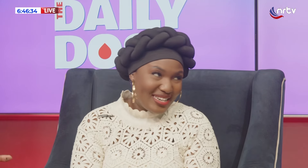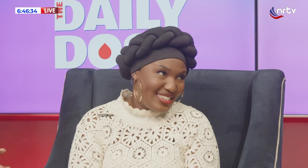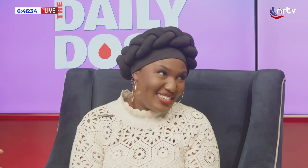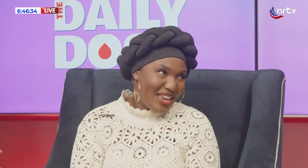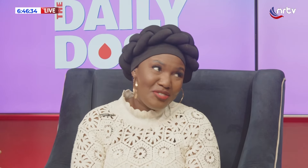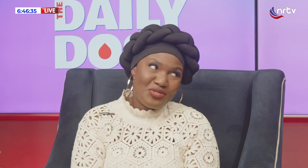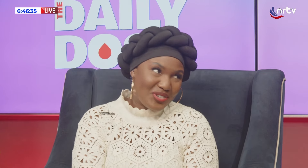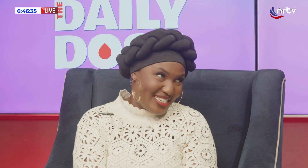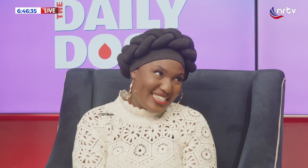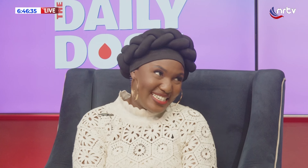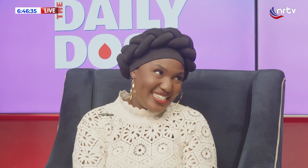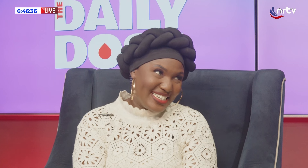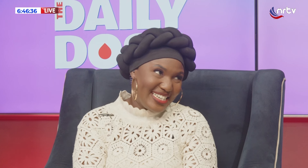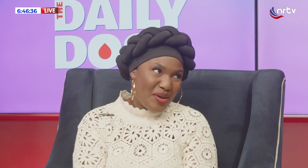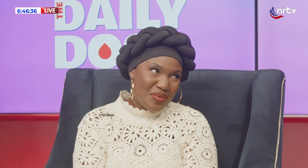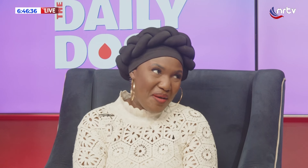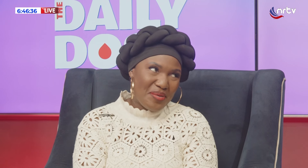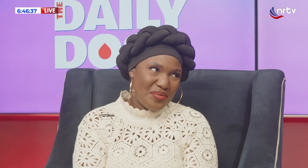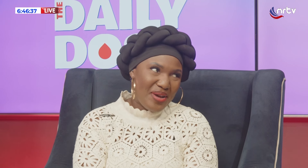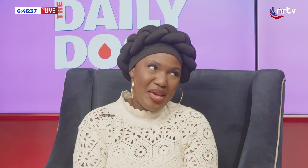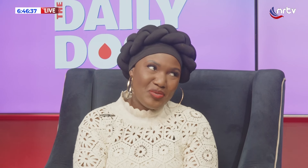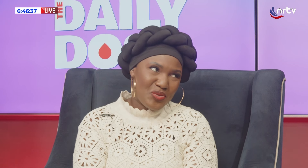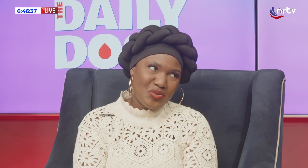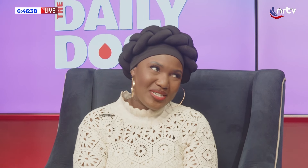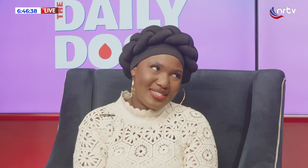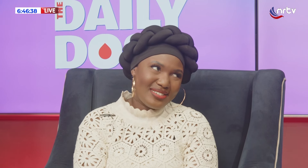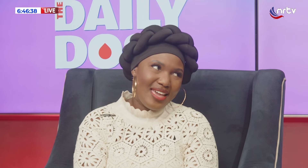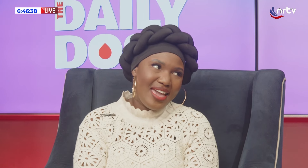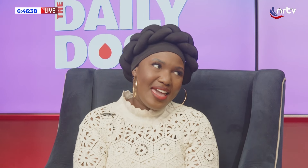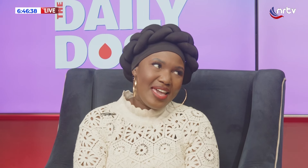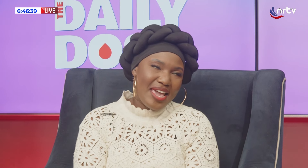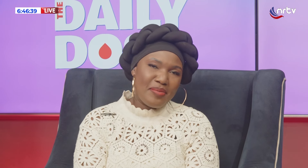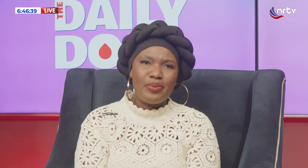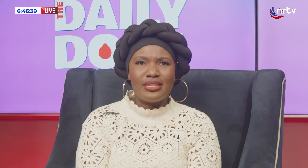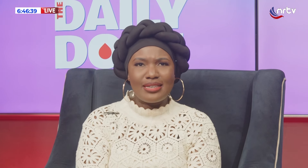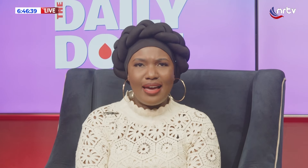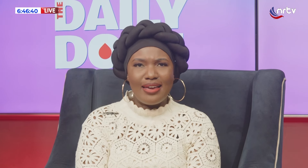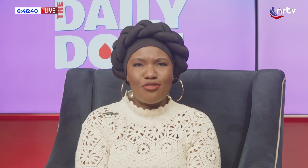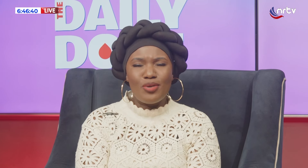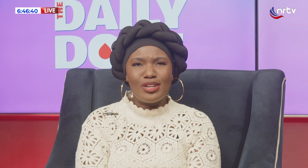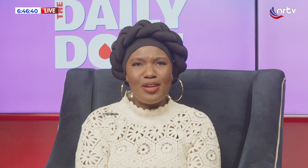end, unfortunately. I am so sorry. But please, if you want to learn